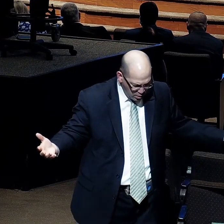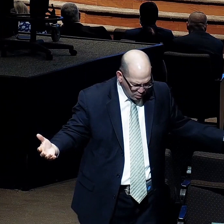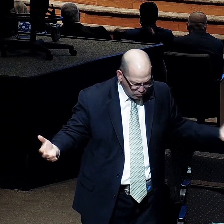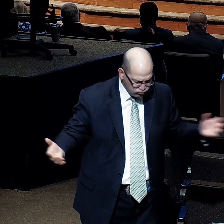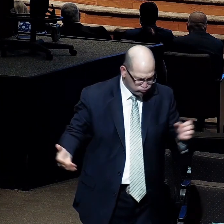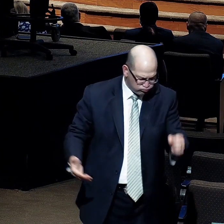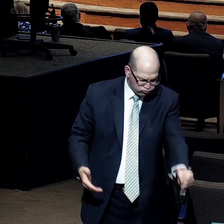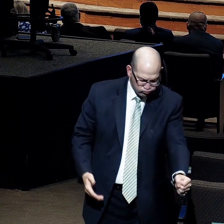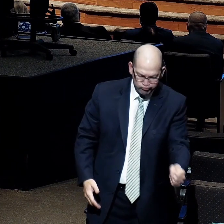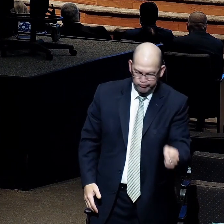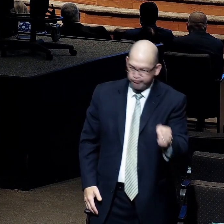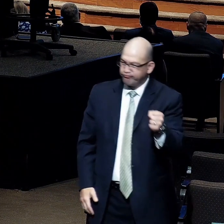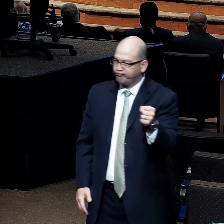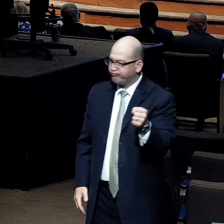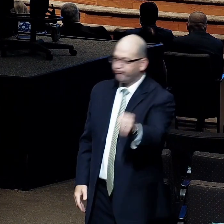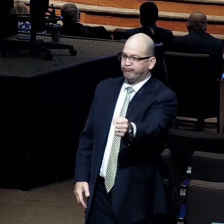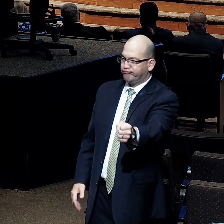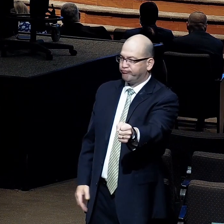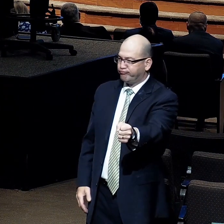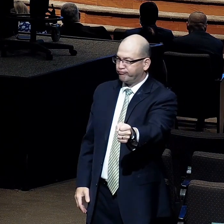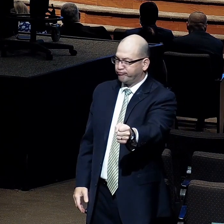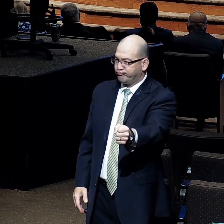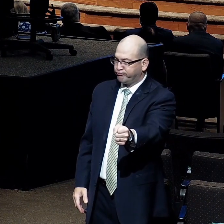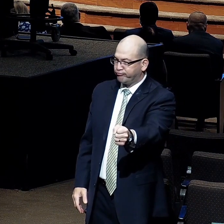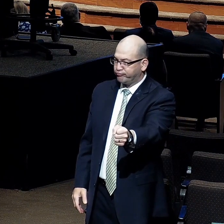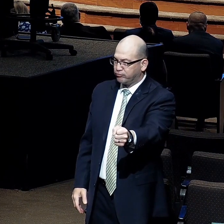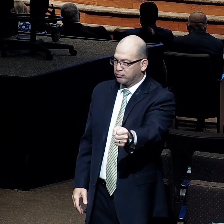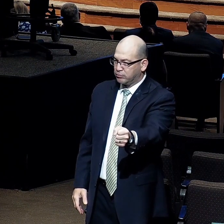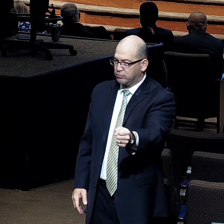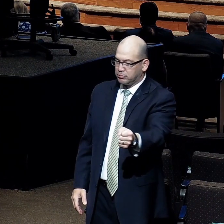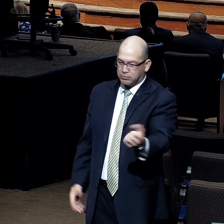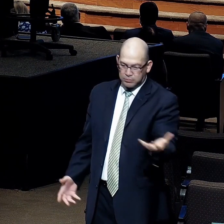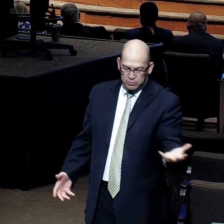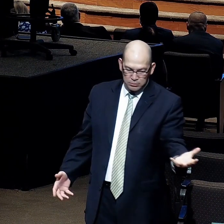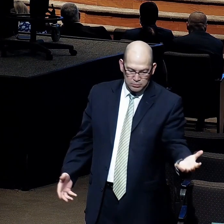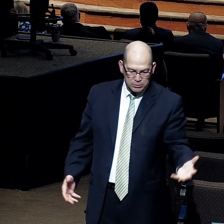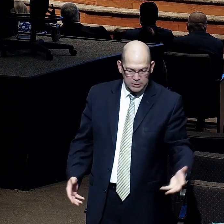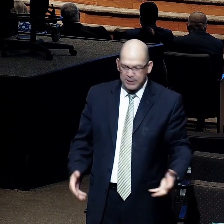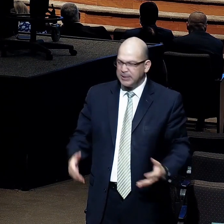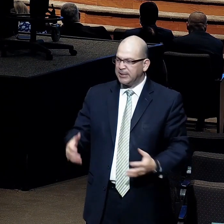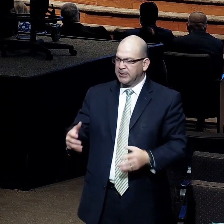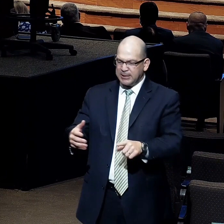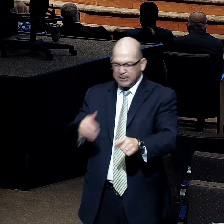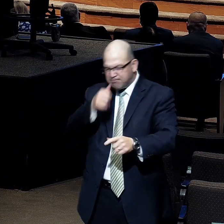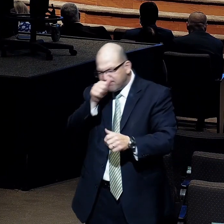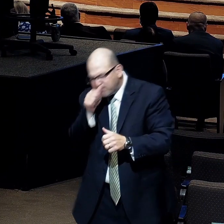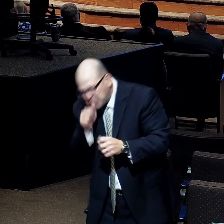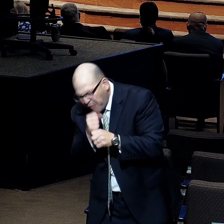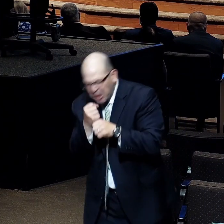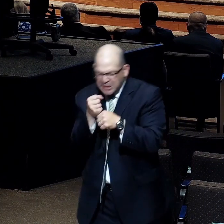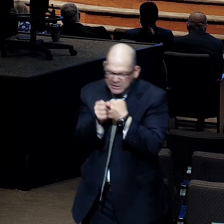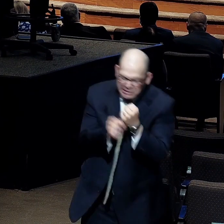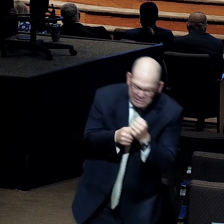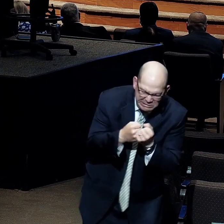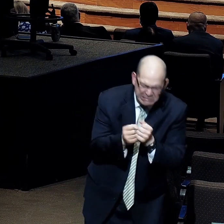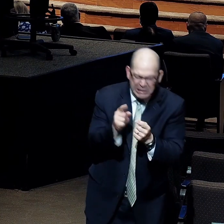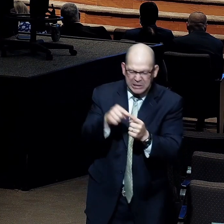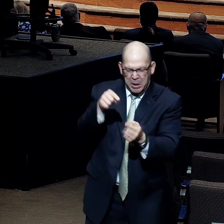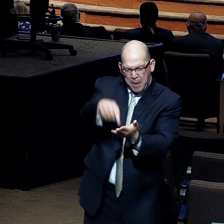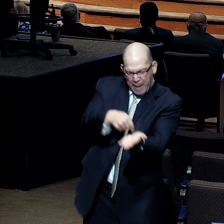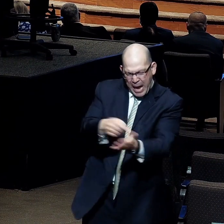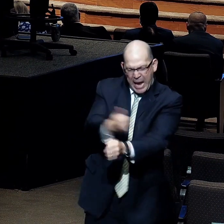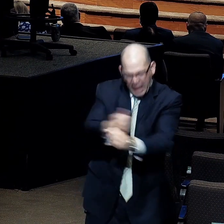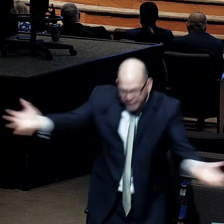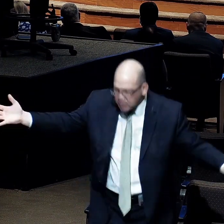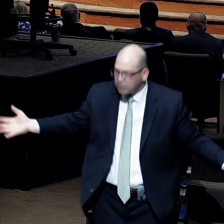even as I had pity on thee? And his Lord was wroth, and delivered him unto the tormentors, so he should pay all that was due unto